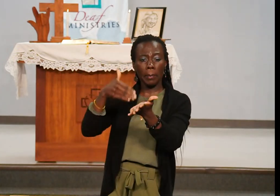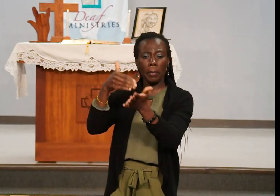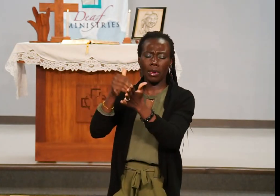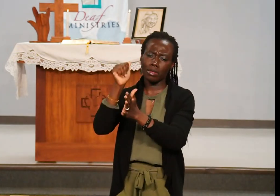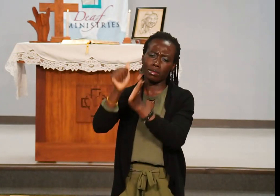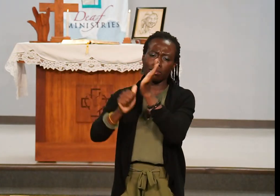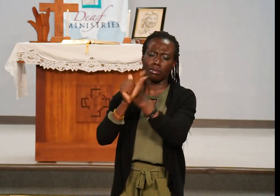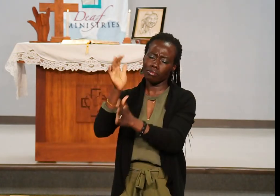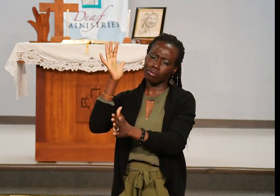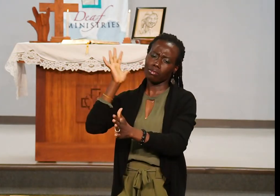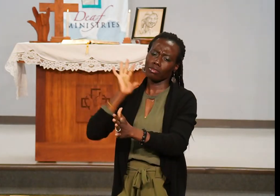sun.